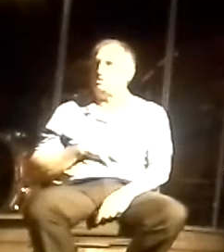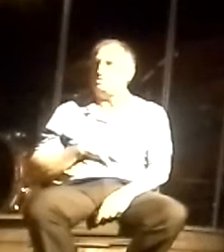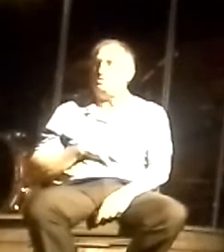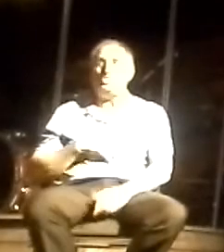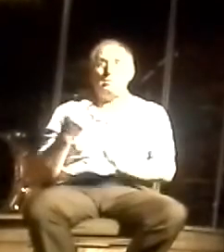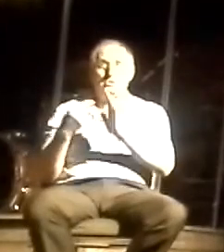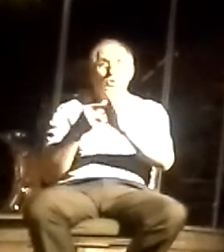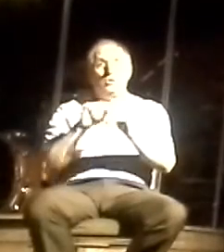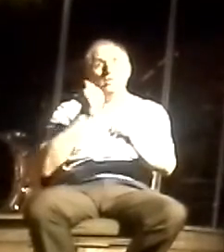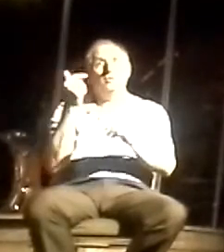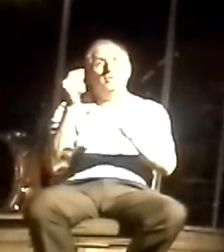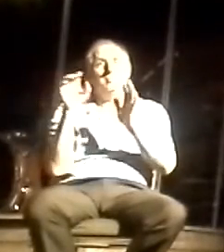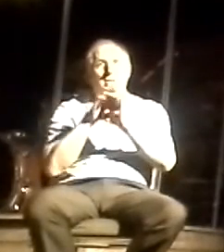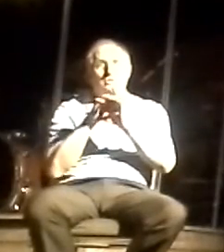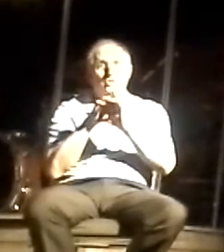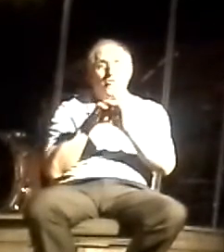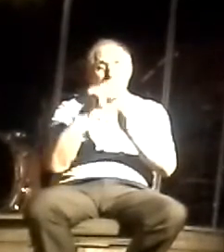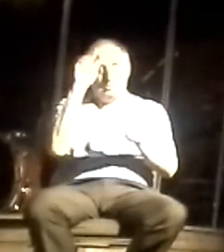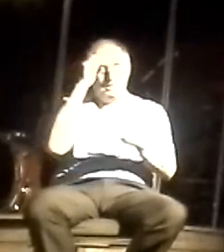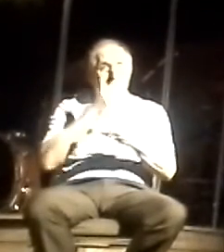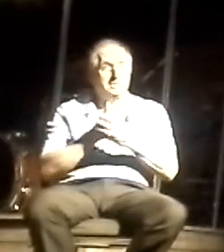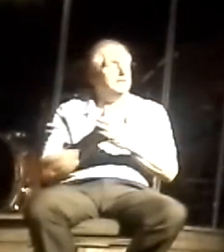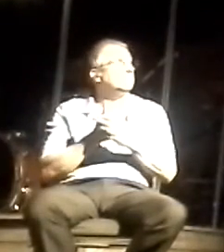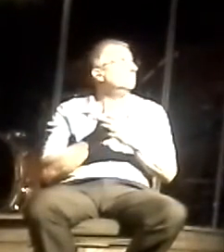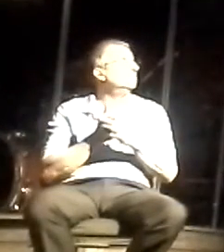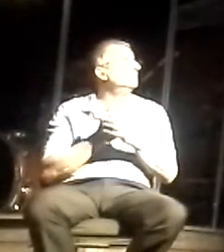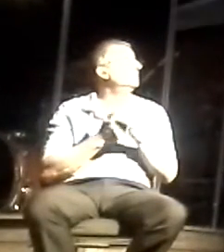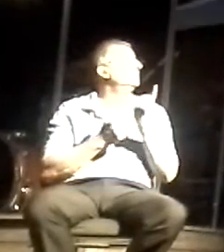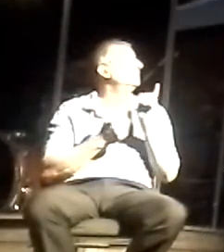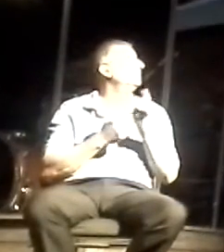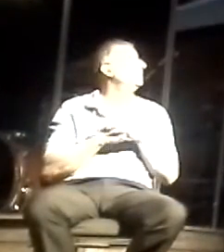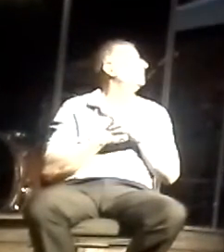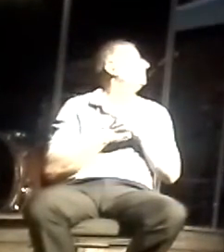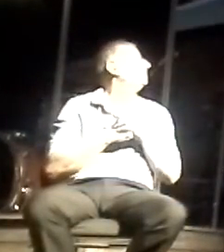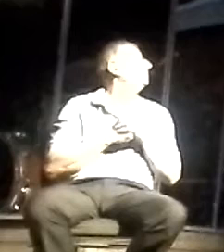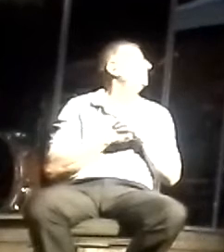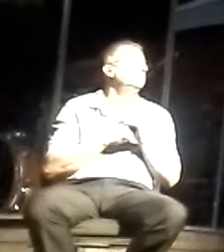Let me show you another picture of my son. Just one more time for you all.